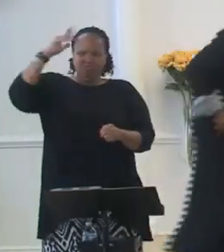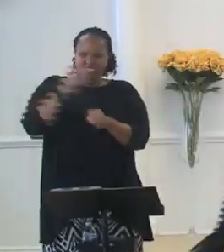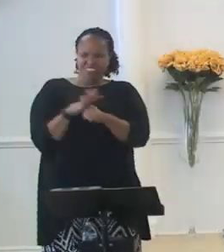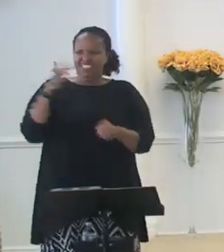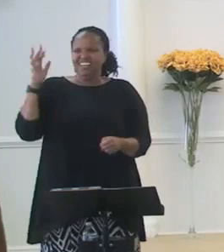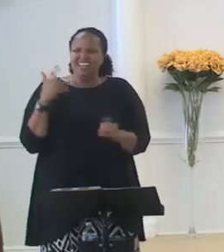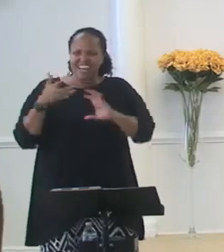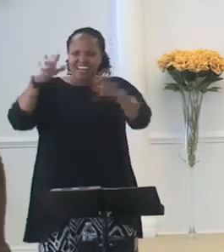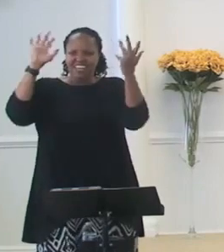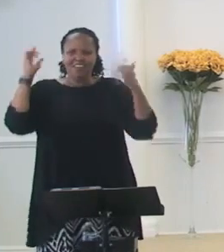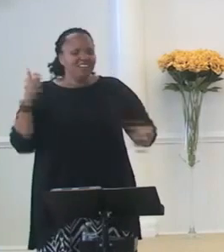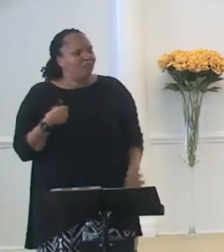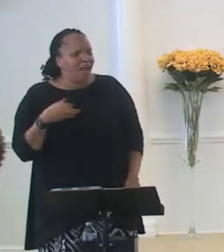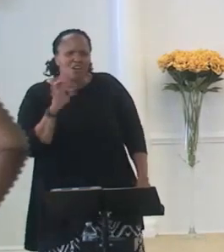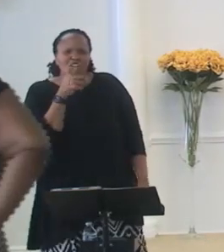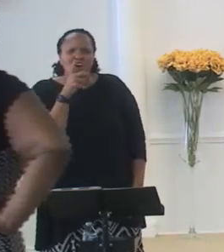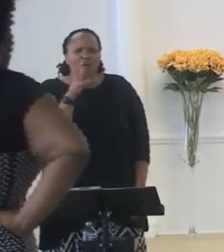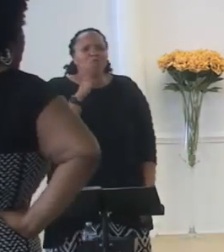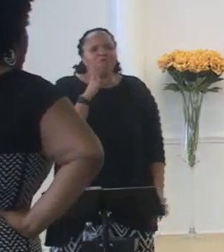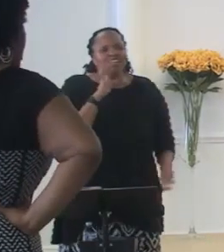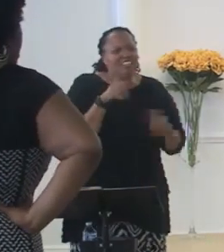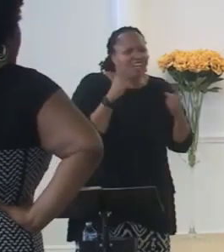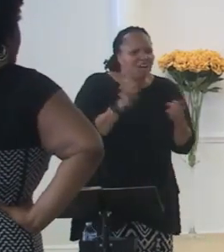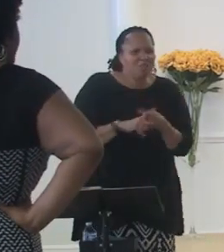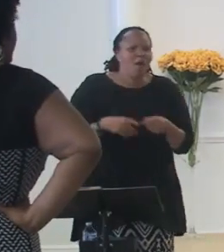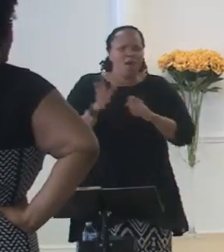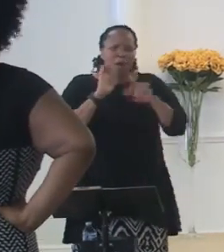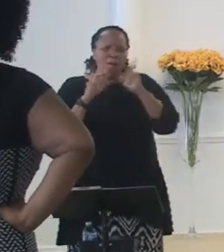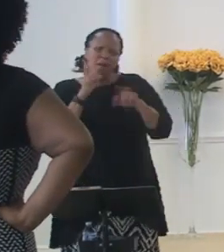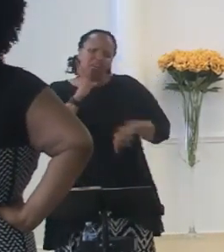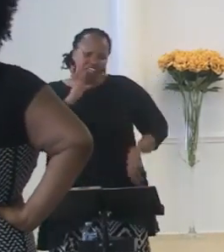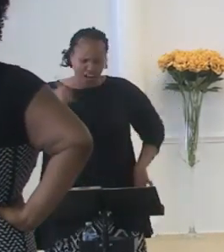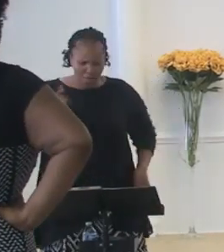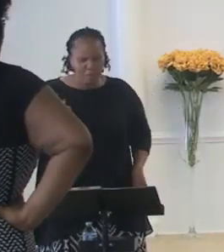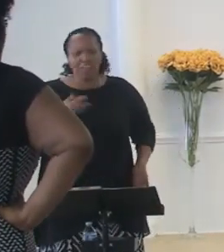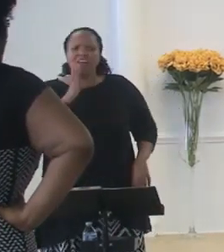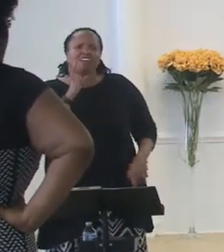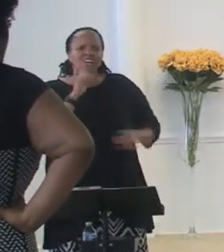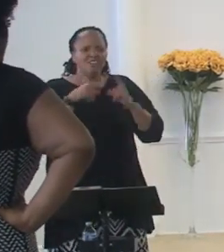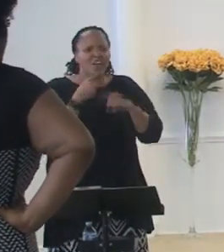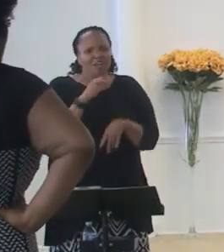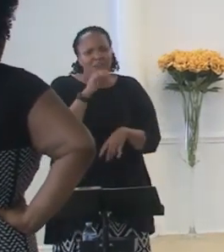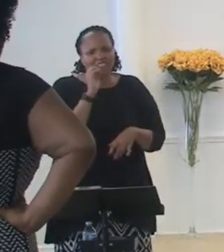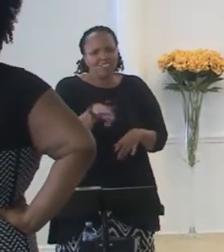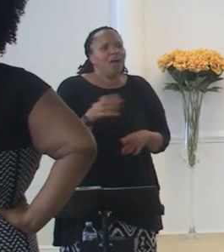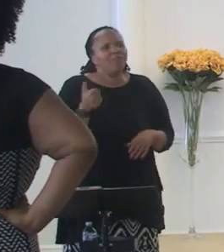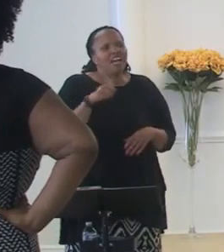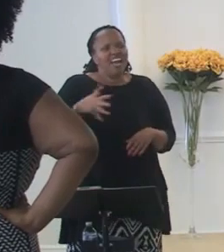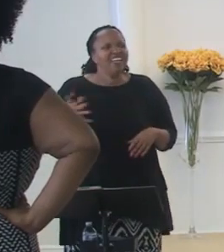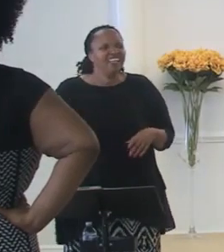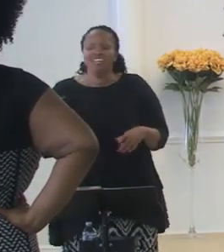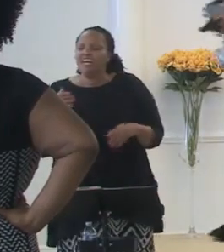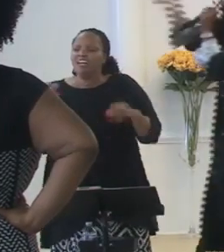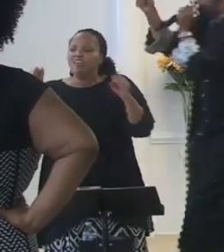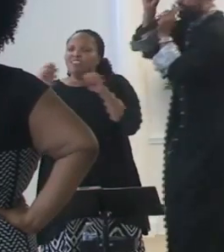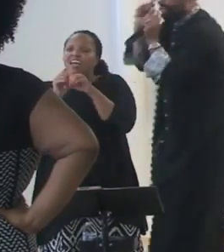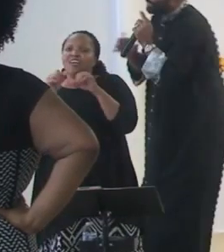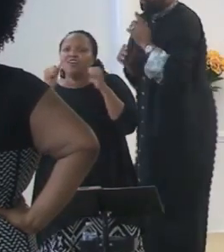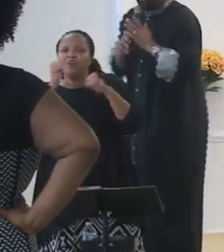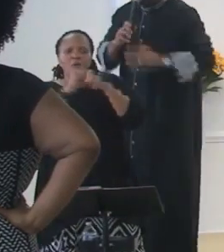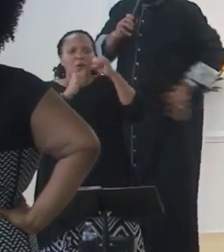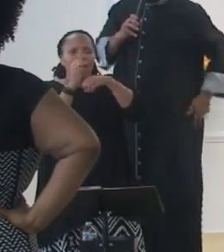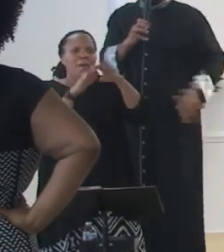me up. Who were they talking about? They was just talking about the job. Anything will take you beyond your